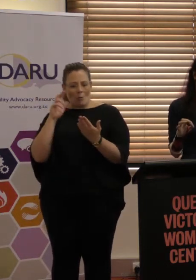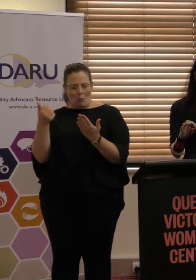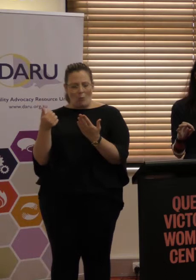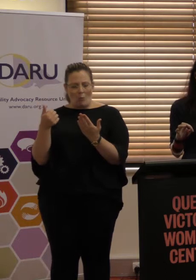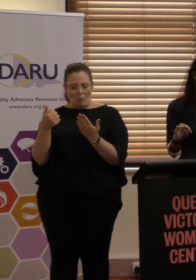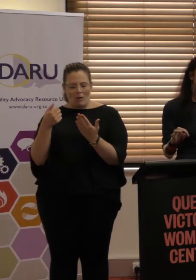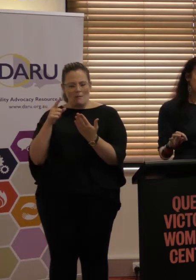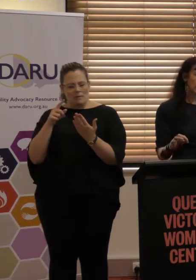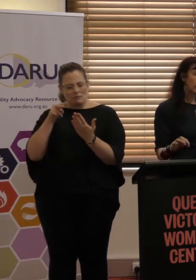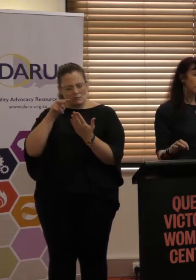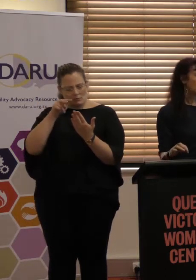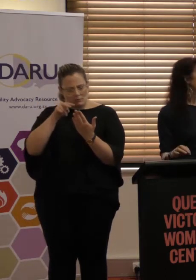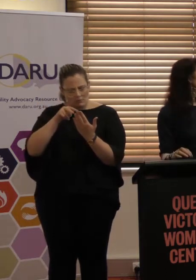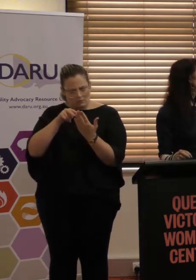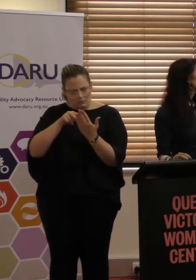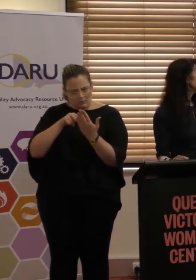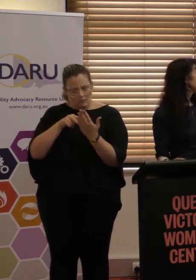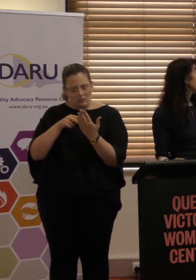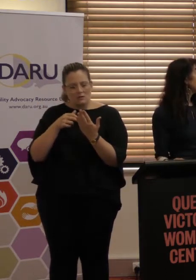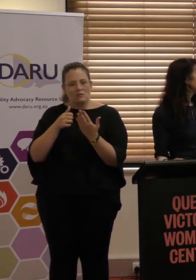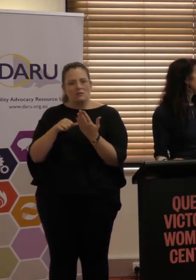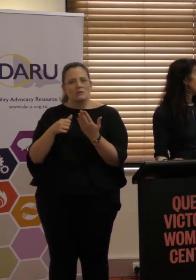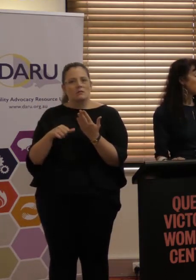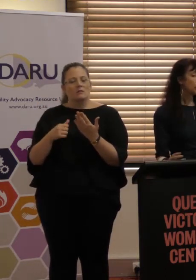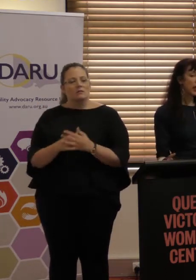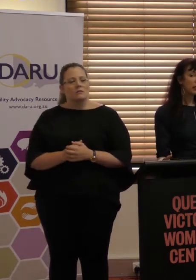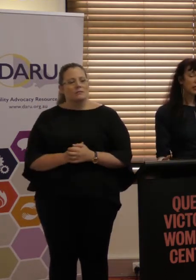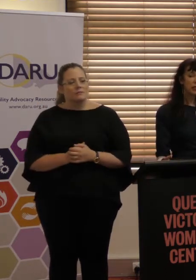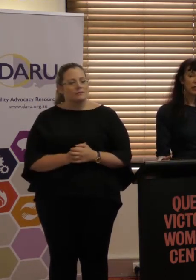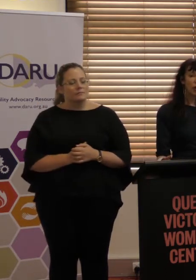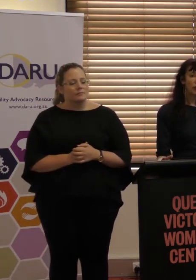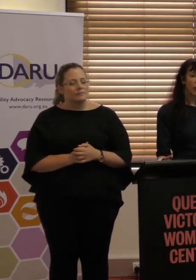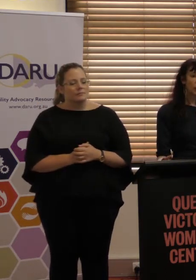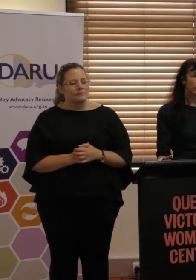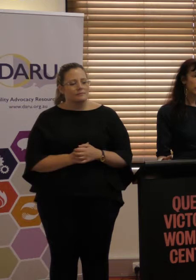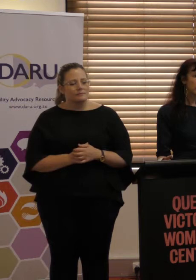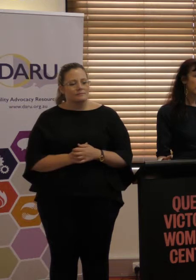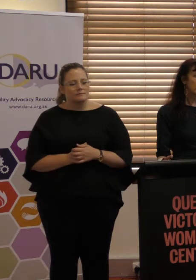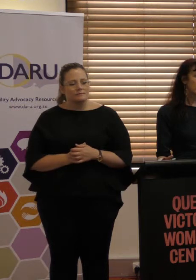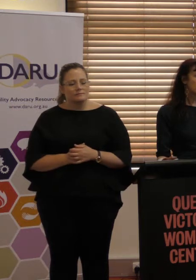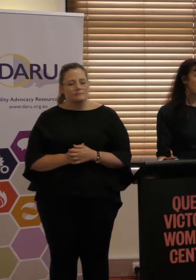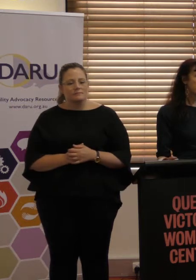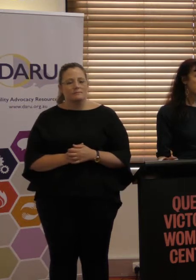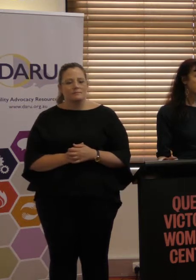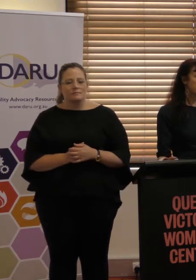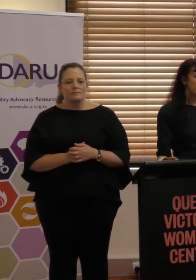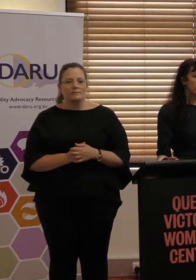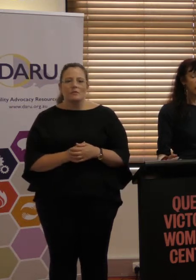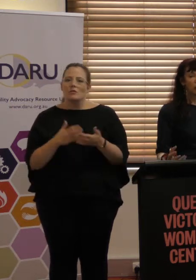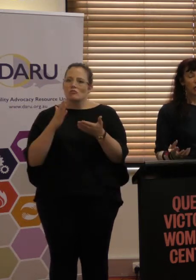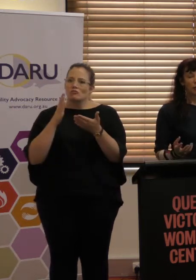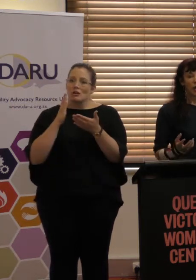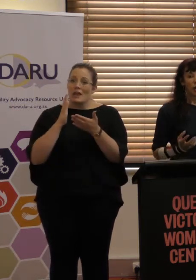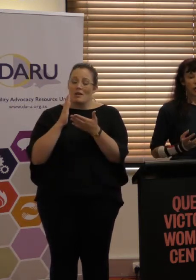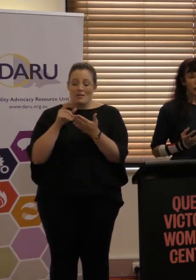actually concentrate on some of the detail. And the reality of those is quite different.